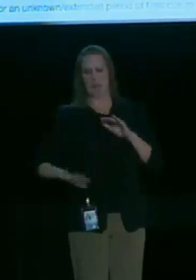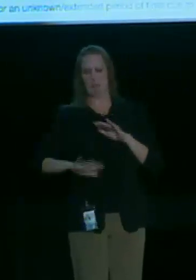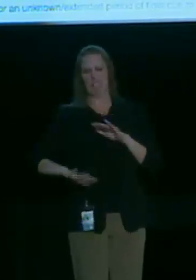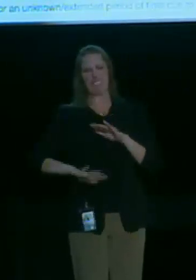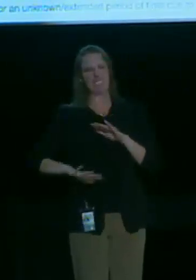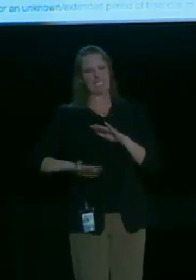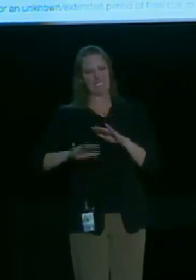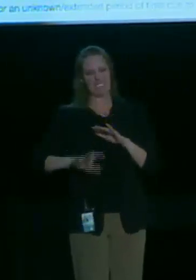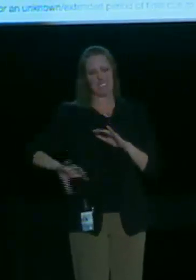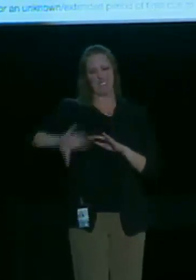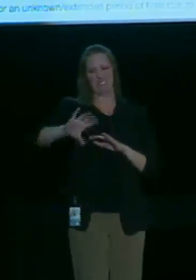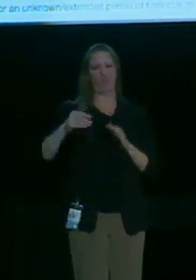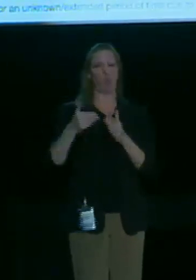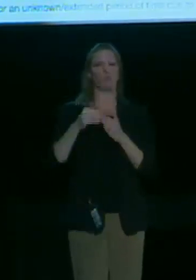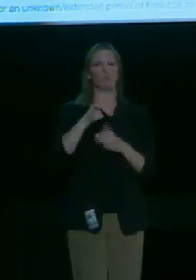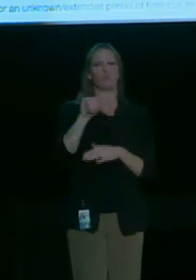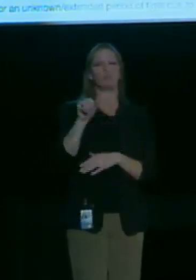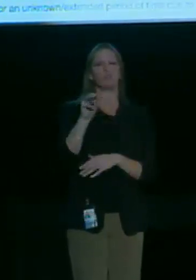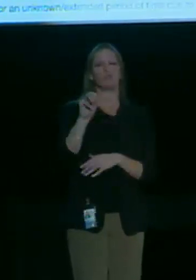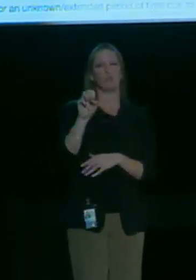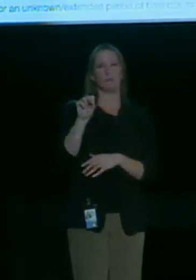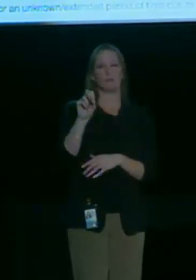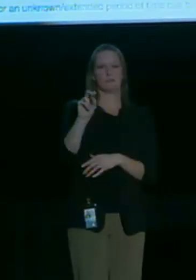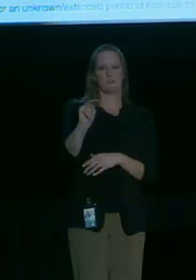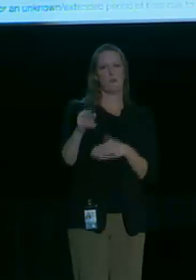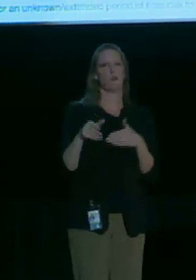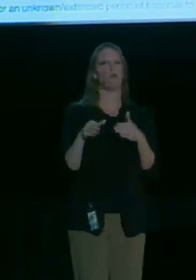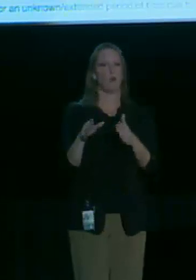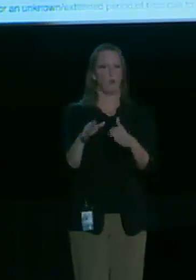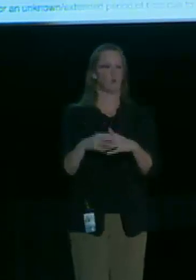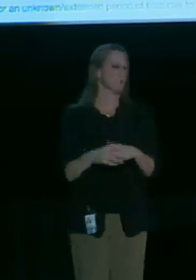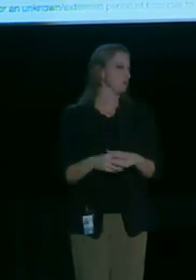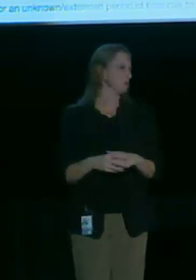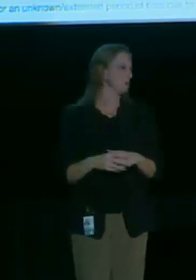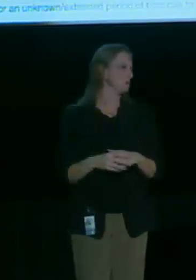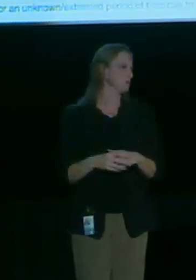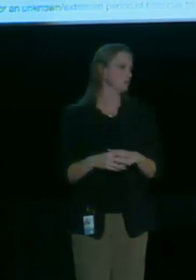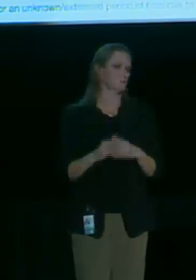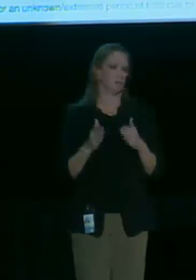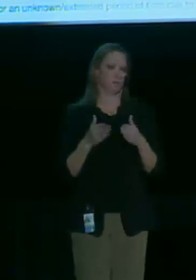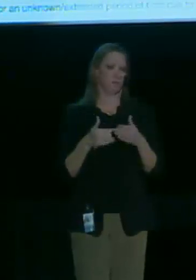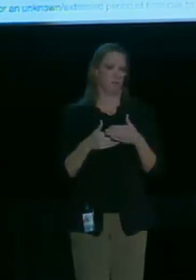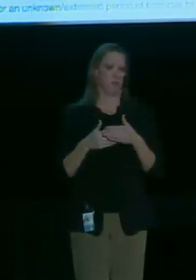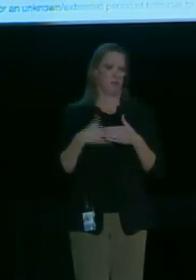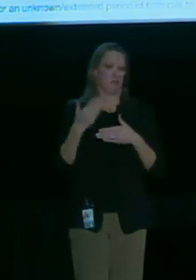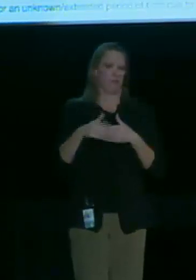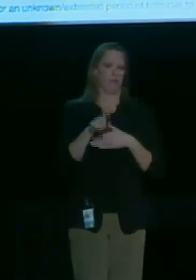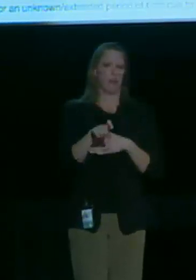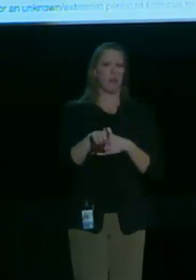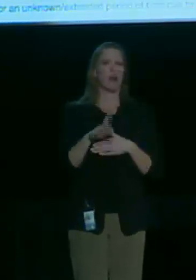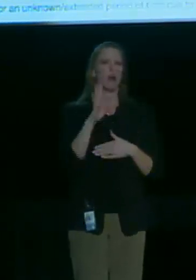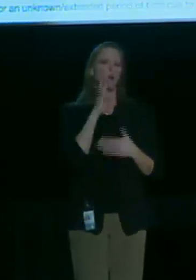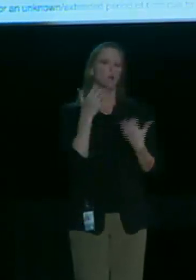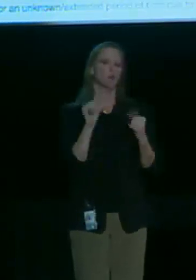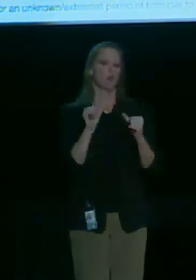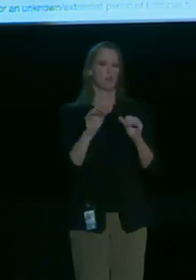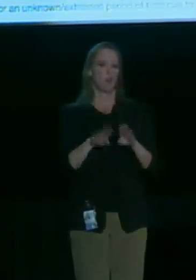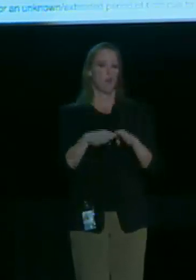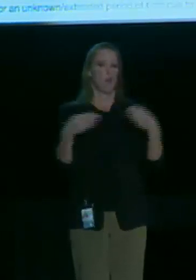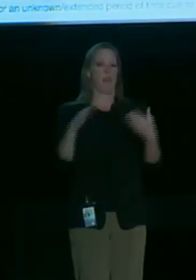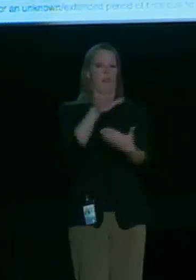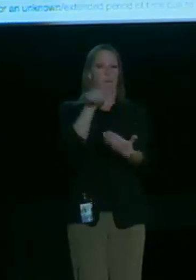those along Jameson Road. And following that, we'll be looking at repopulating the center